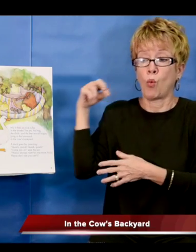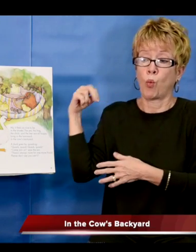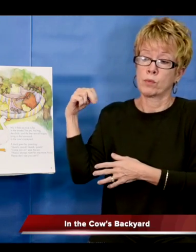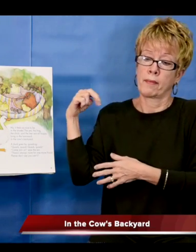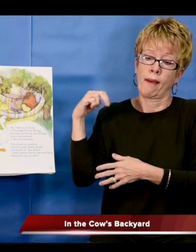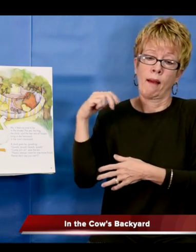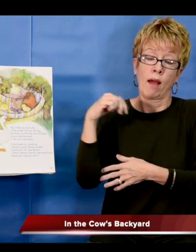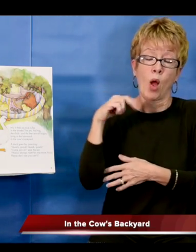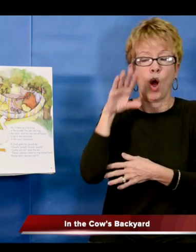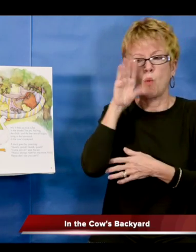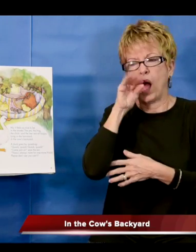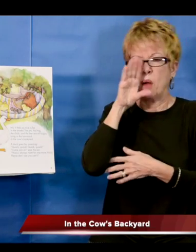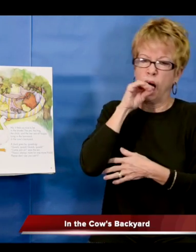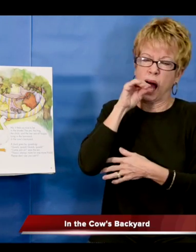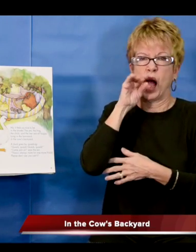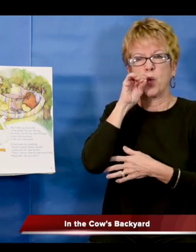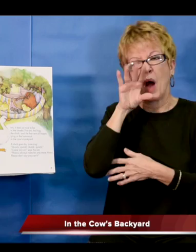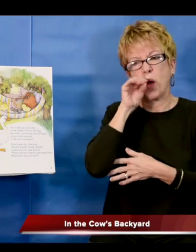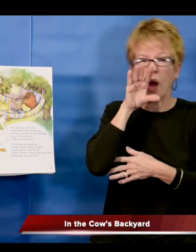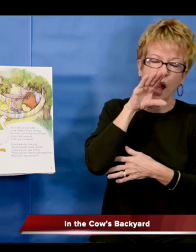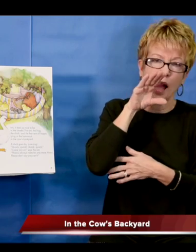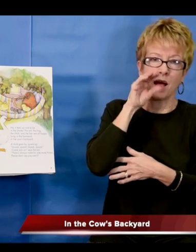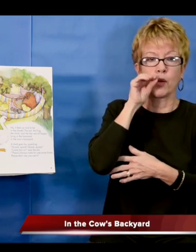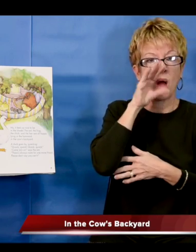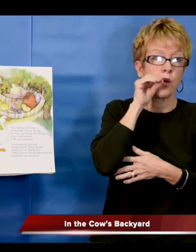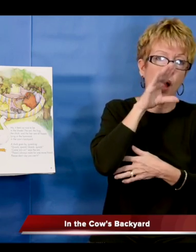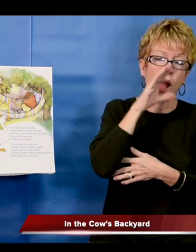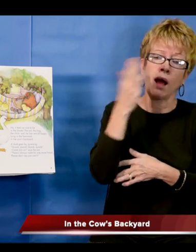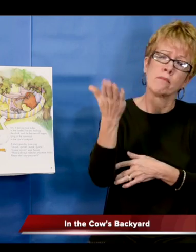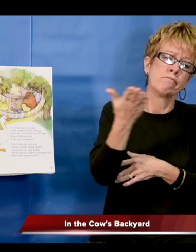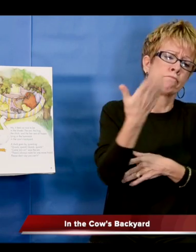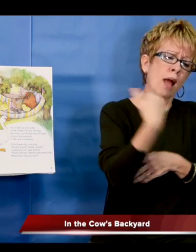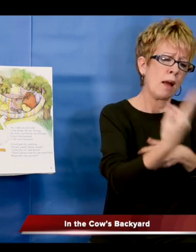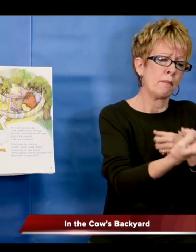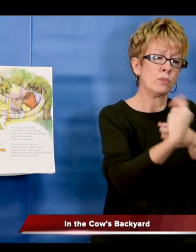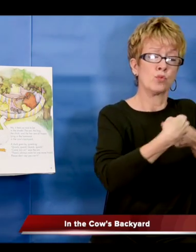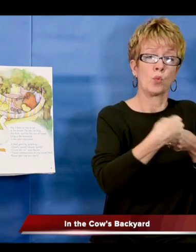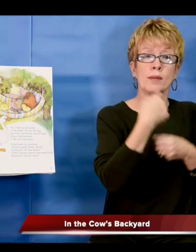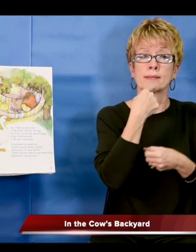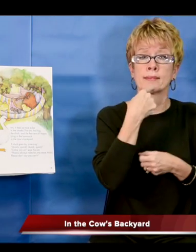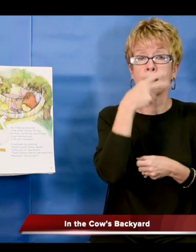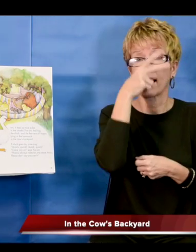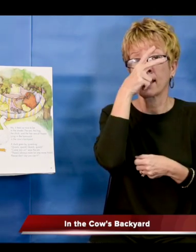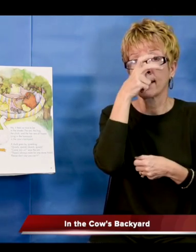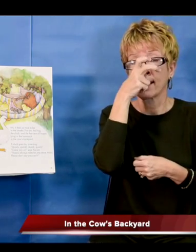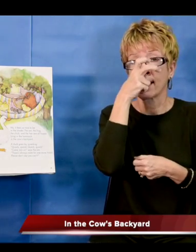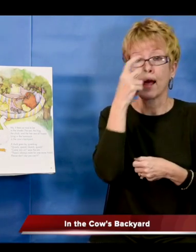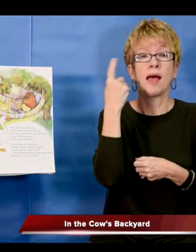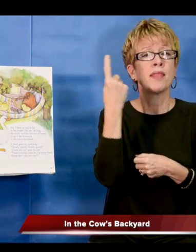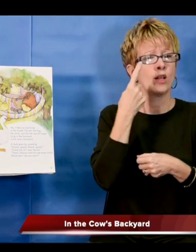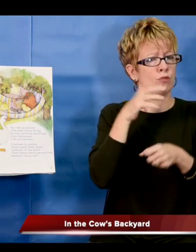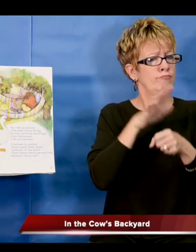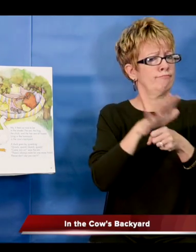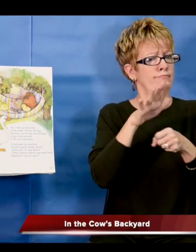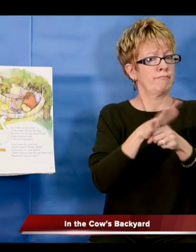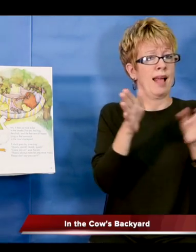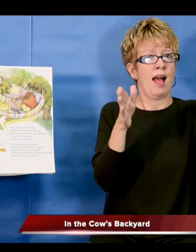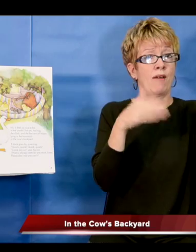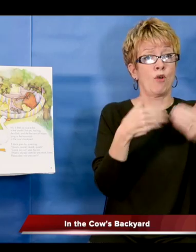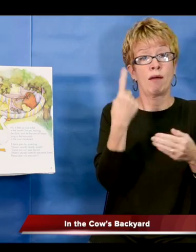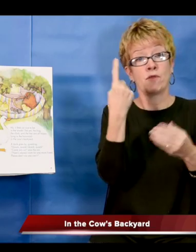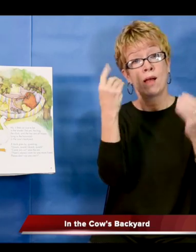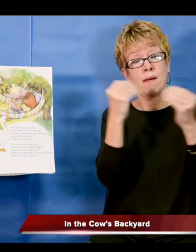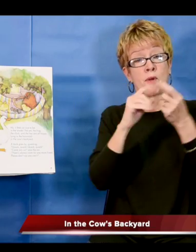quacking. Quack, quack, quack, quack. Come join us, says the ant. There's always room for one